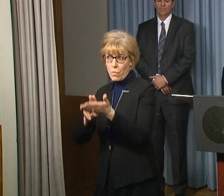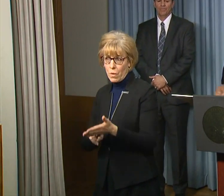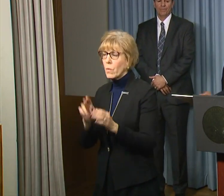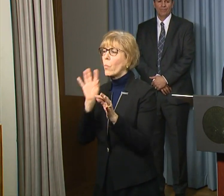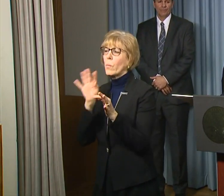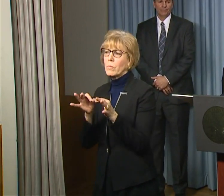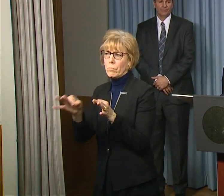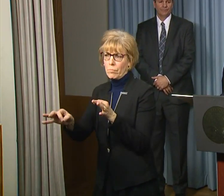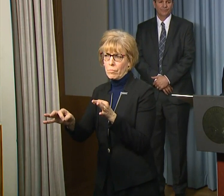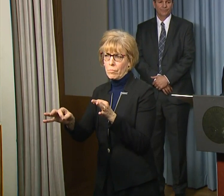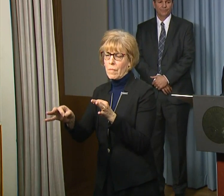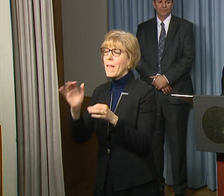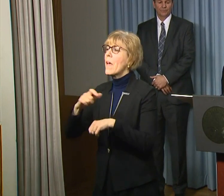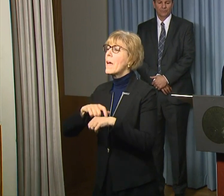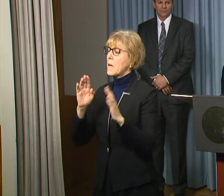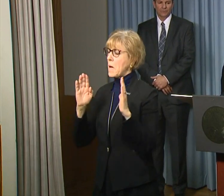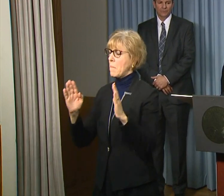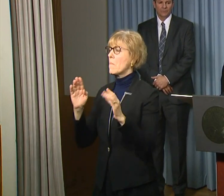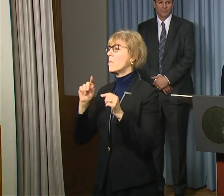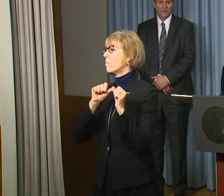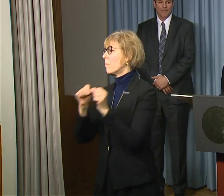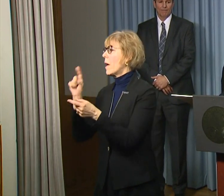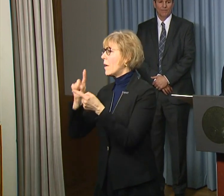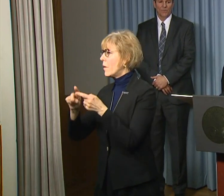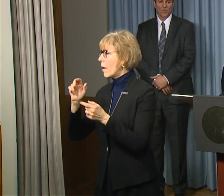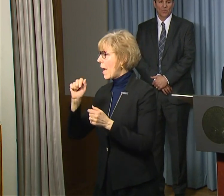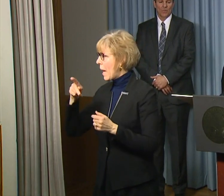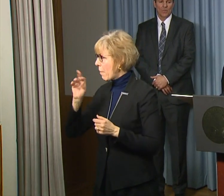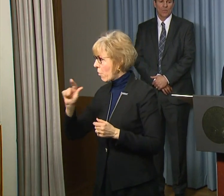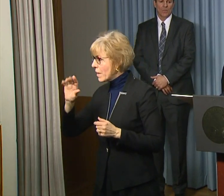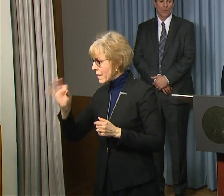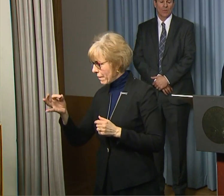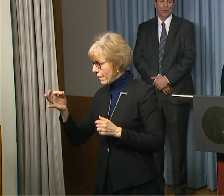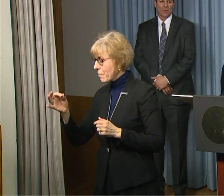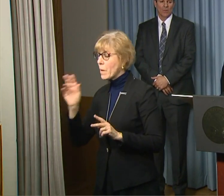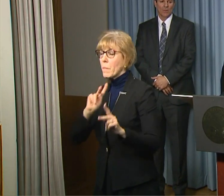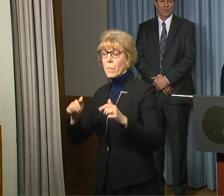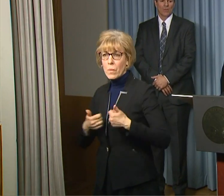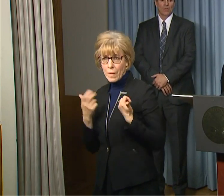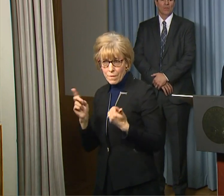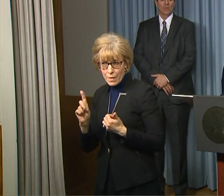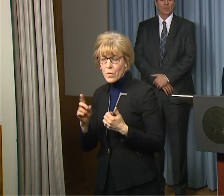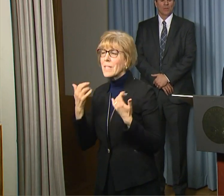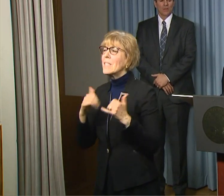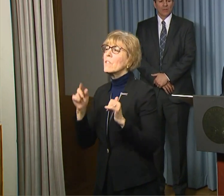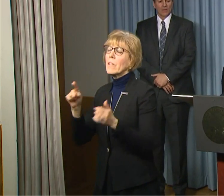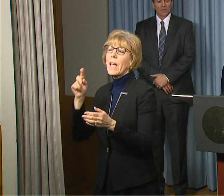registered. That grace period will go through April 9th. Residents can still go on the